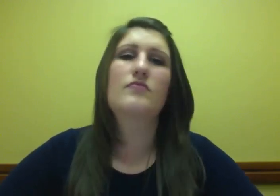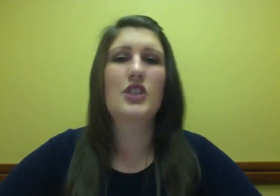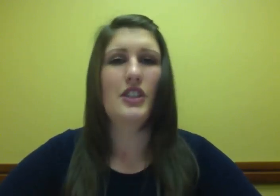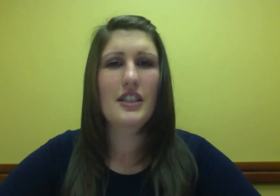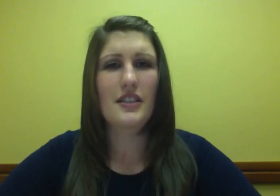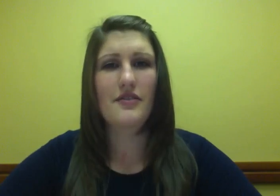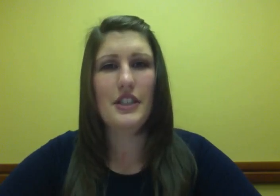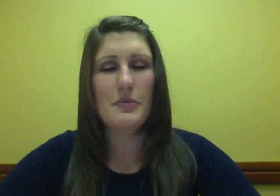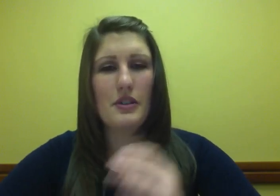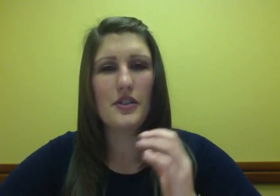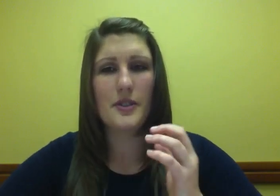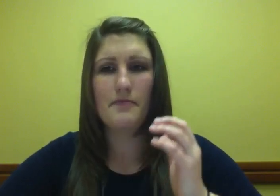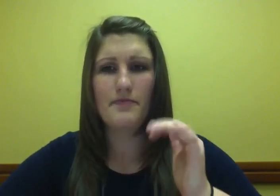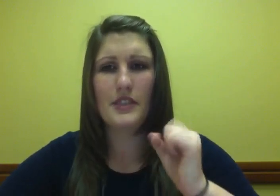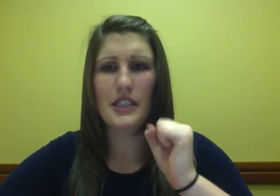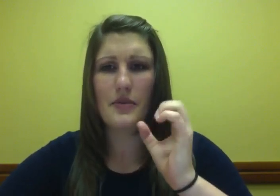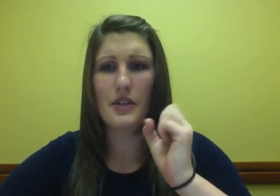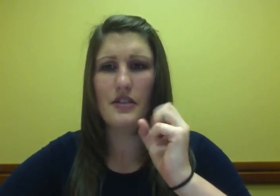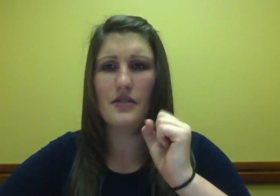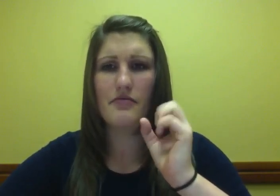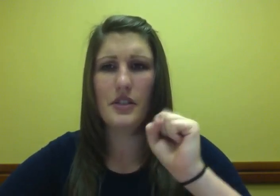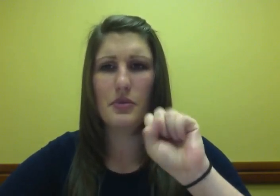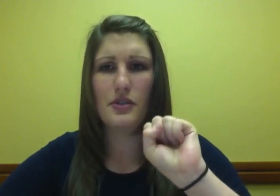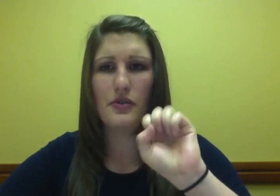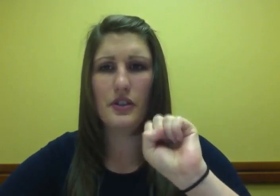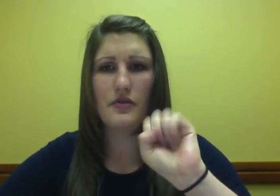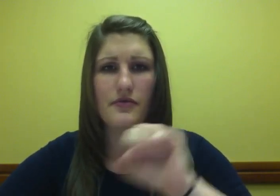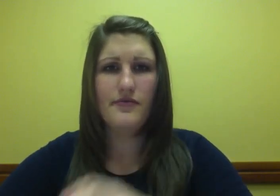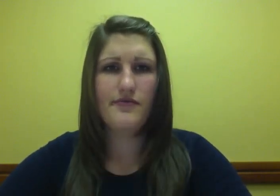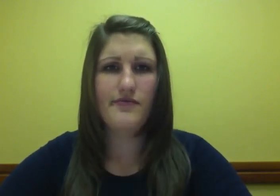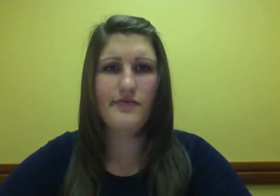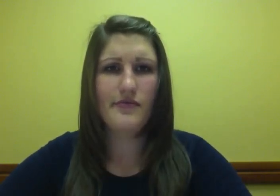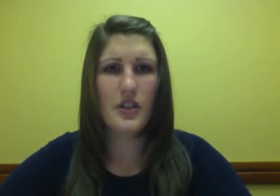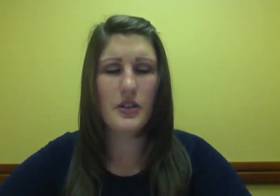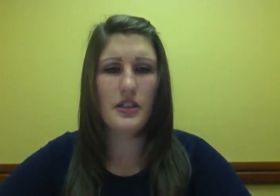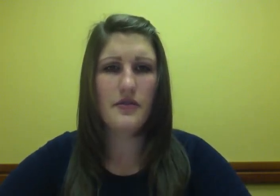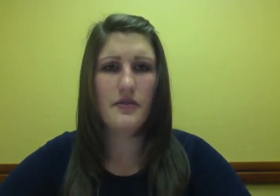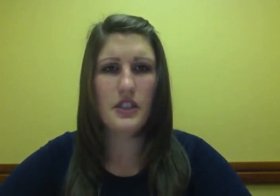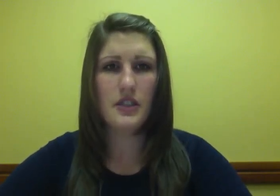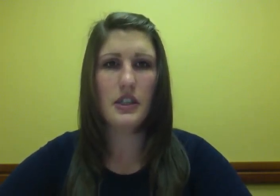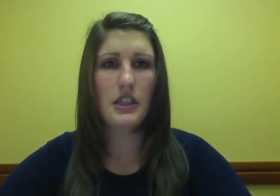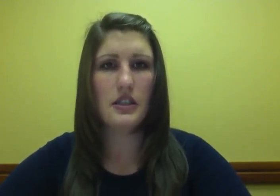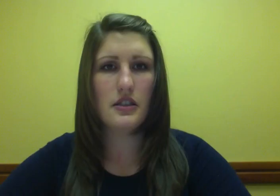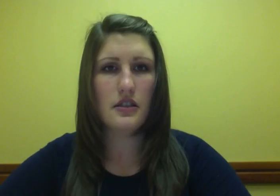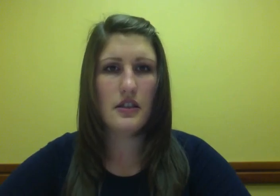She kind of fingerspells sideways as opposed to front. Hard to see what it is.